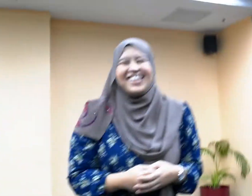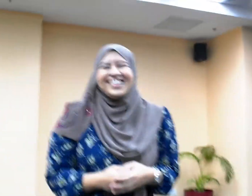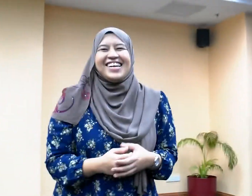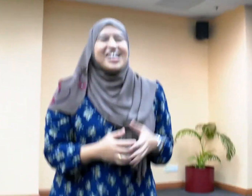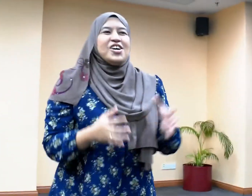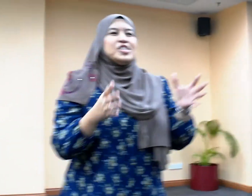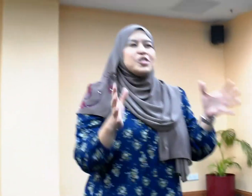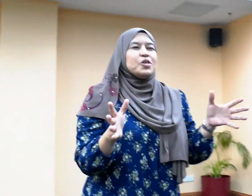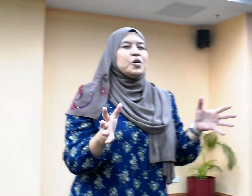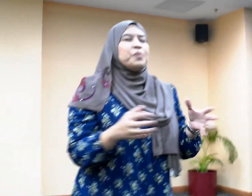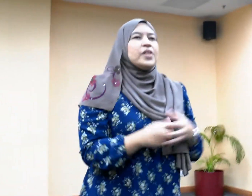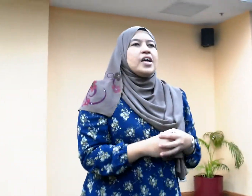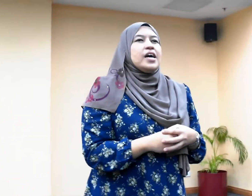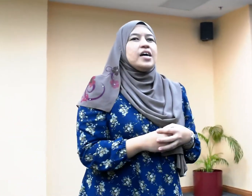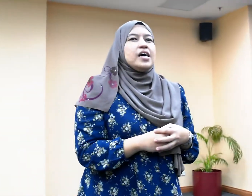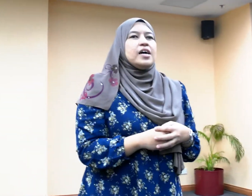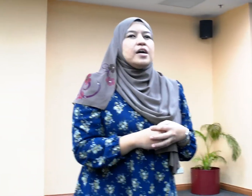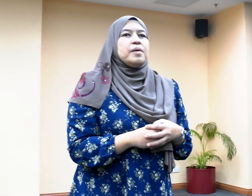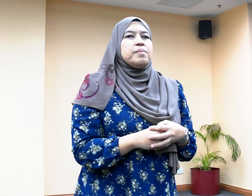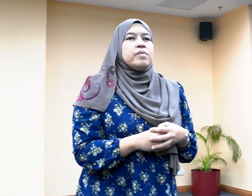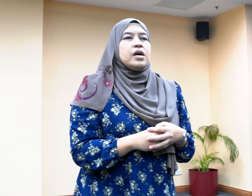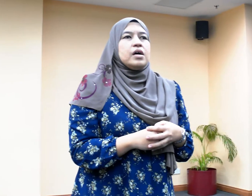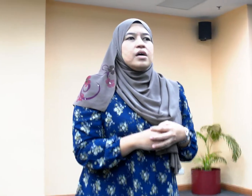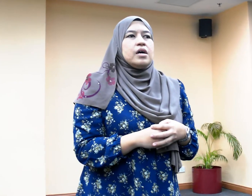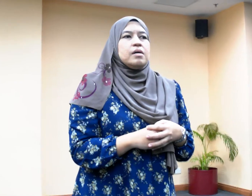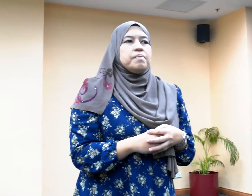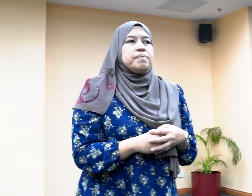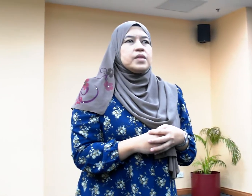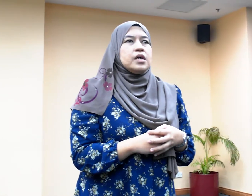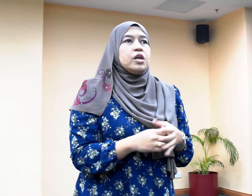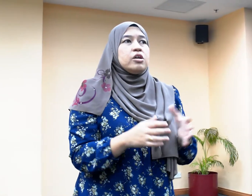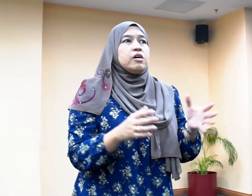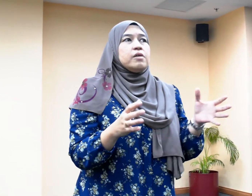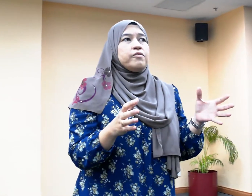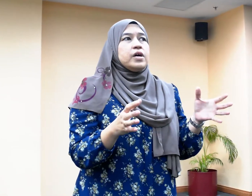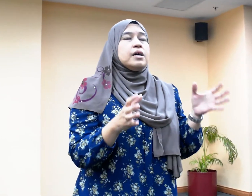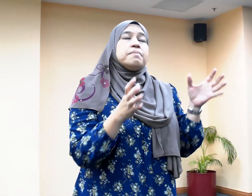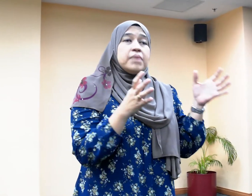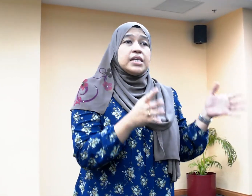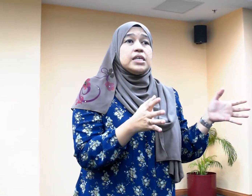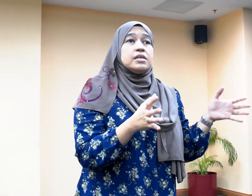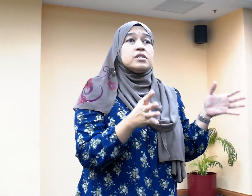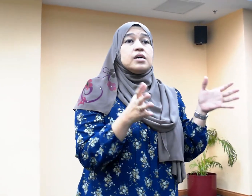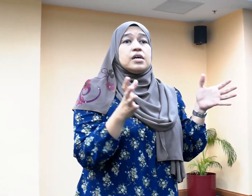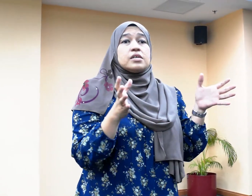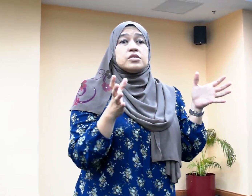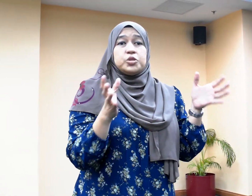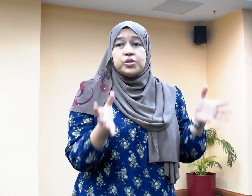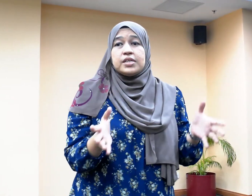So, a lot of, many students,